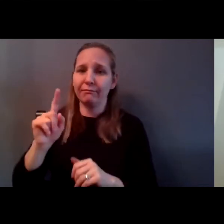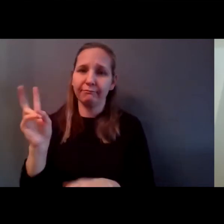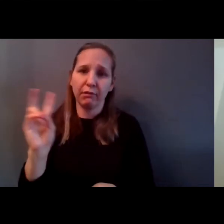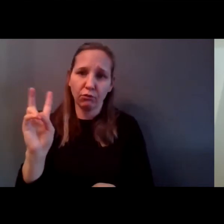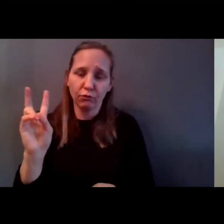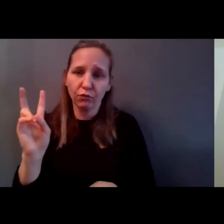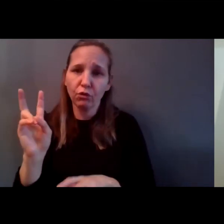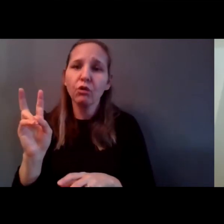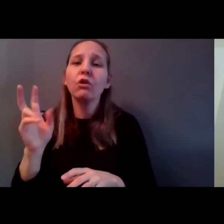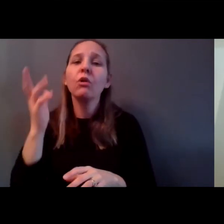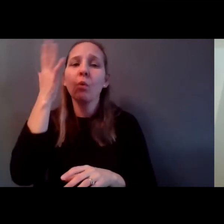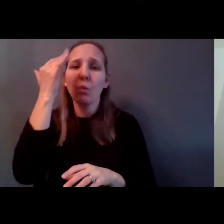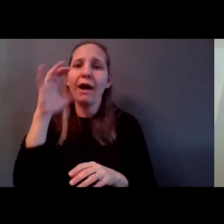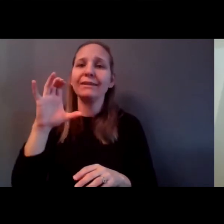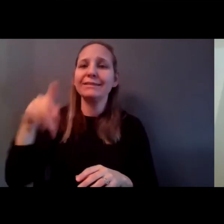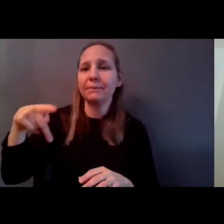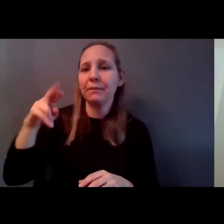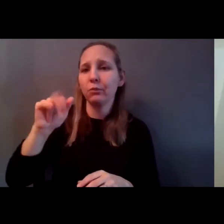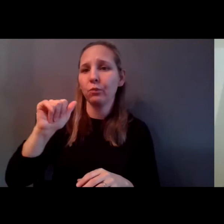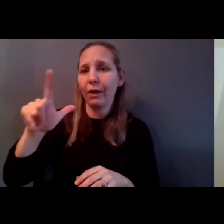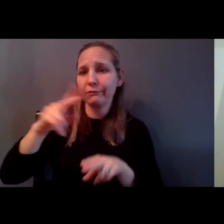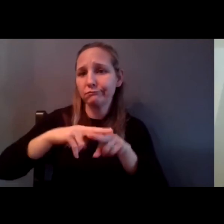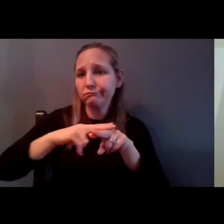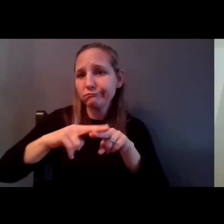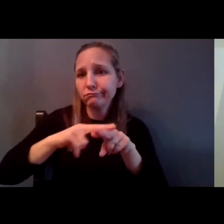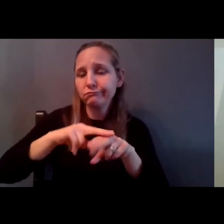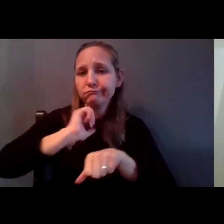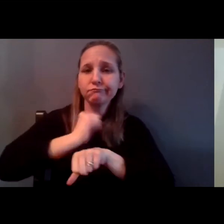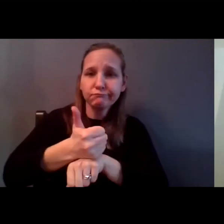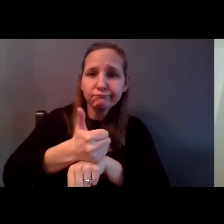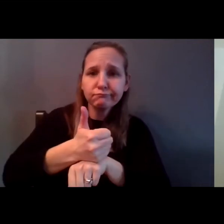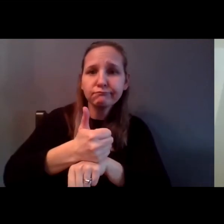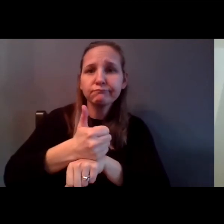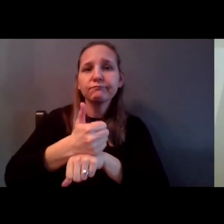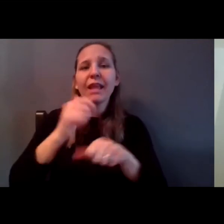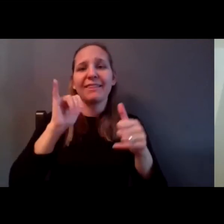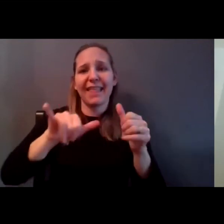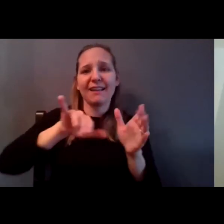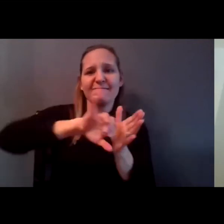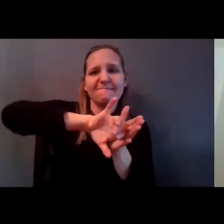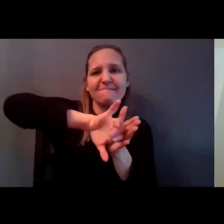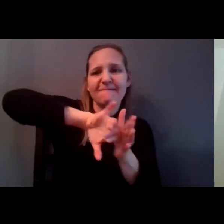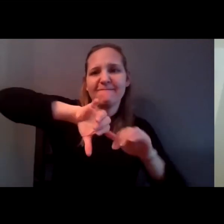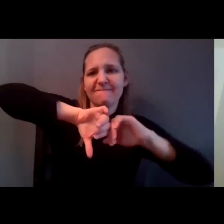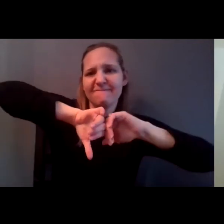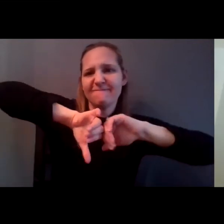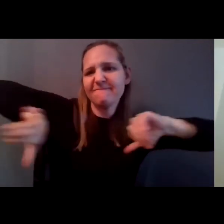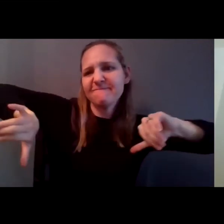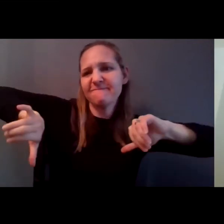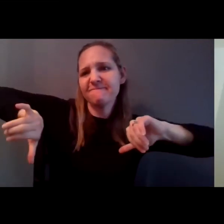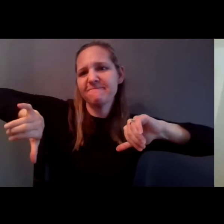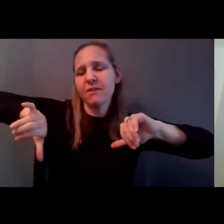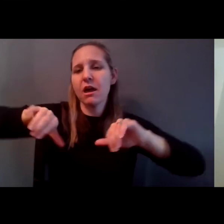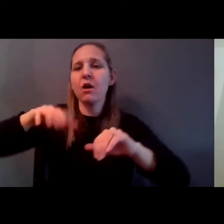To make way for the CP Rail and marginalization, alienation under the Indian Act